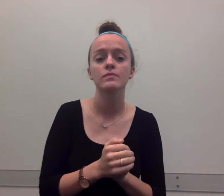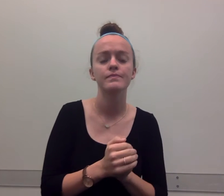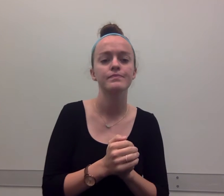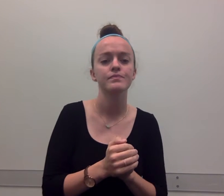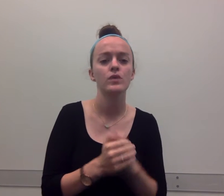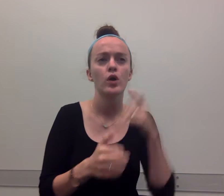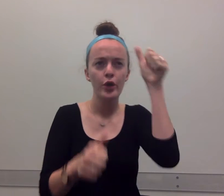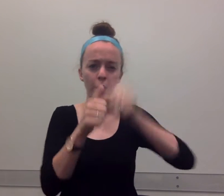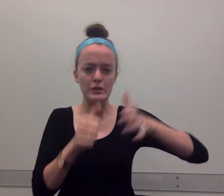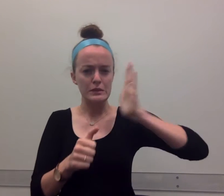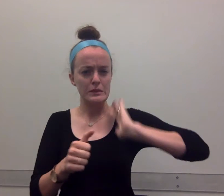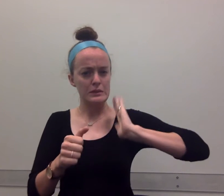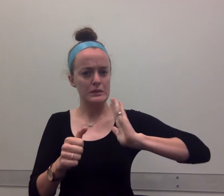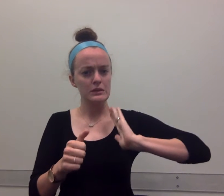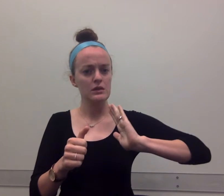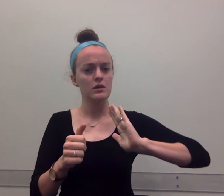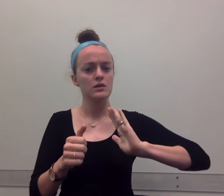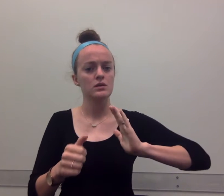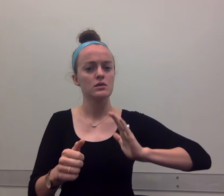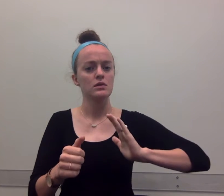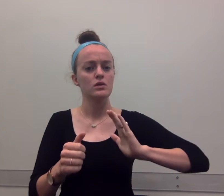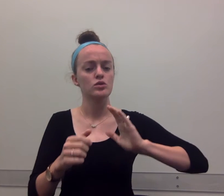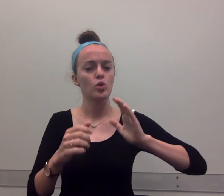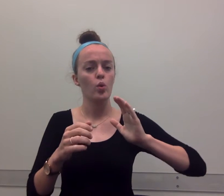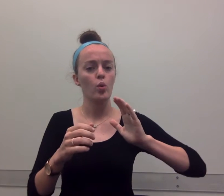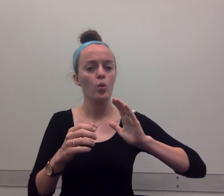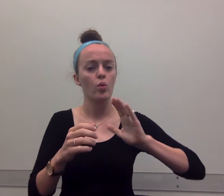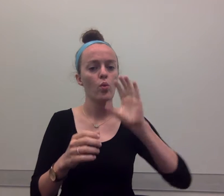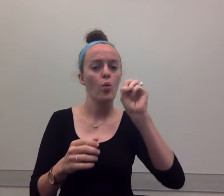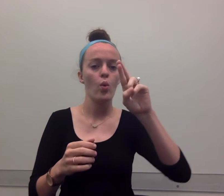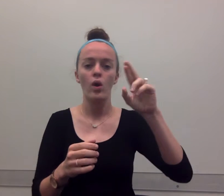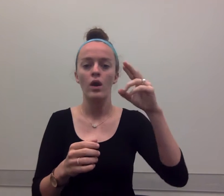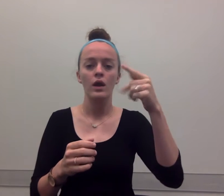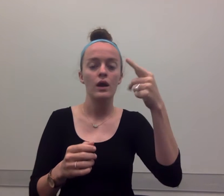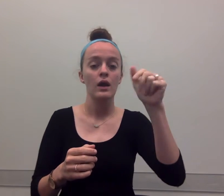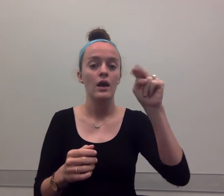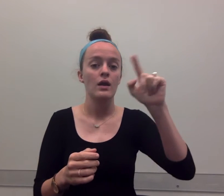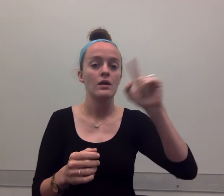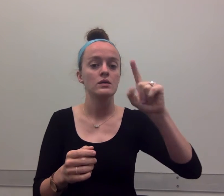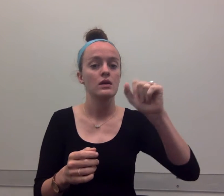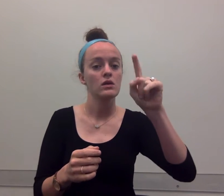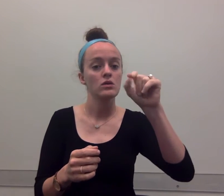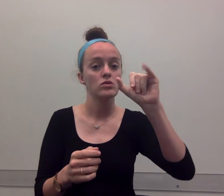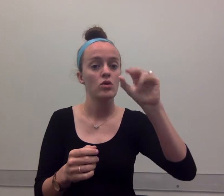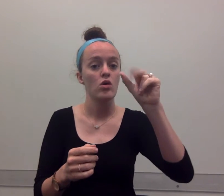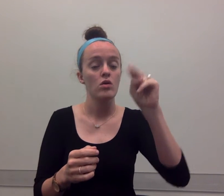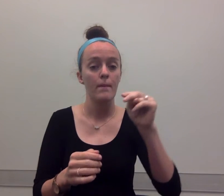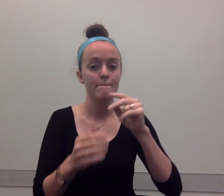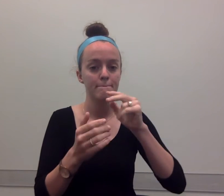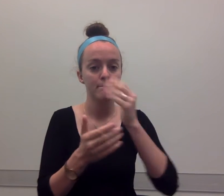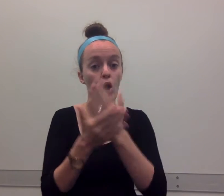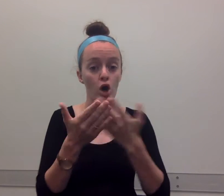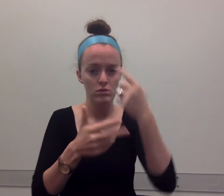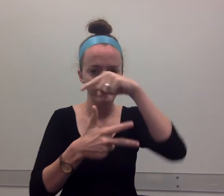the organization of our speech. Wake up has